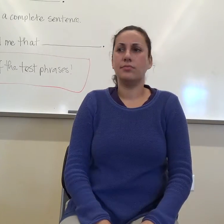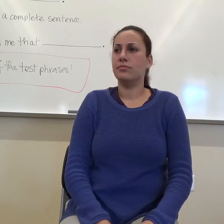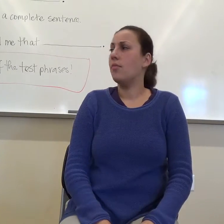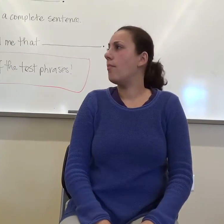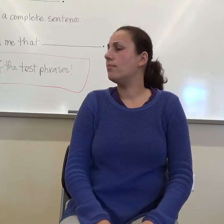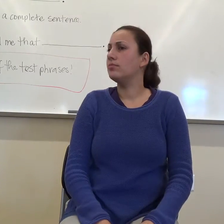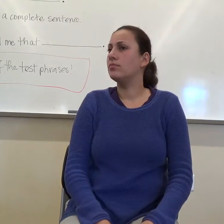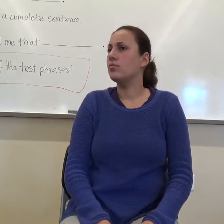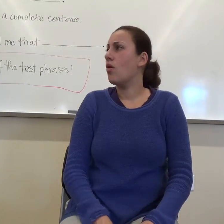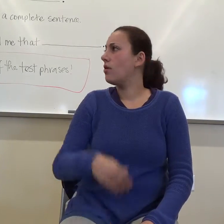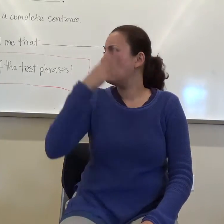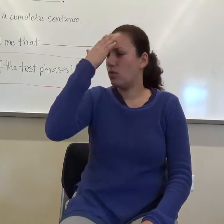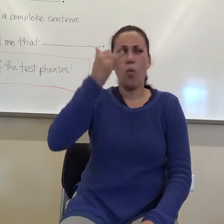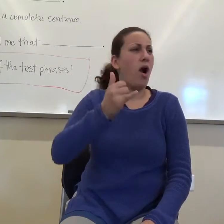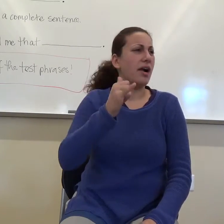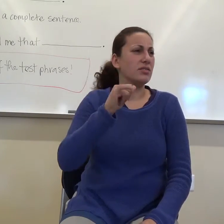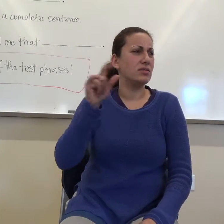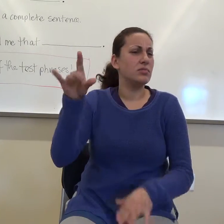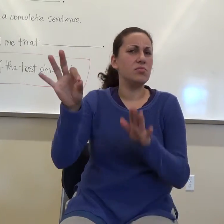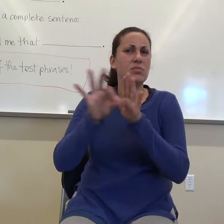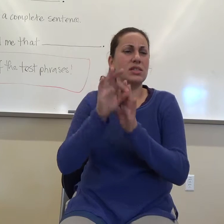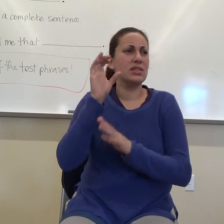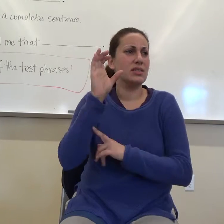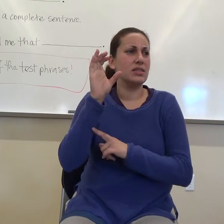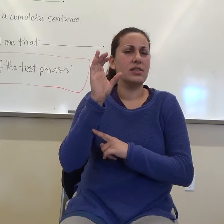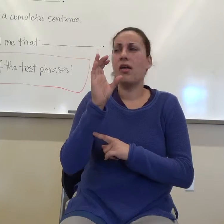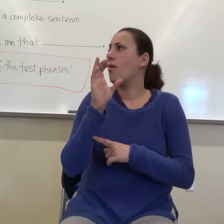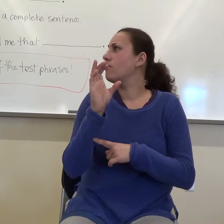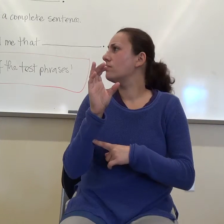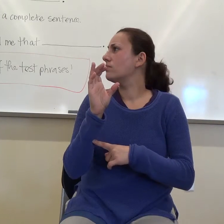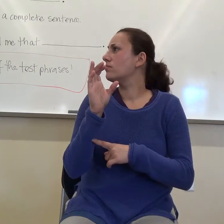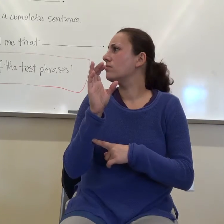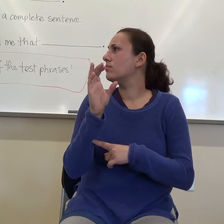Why was Louise tempted to circle that?